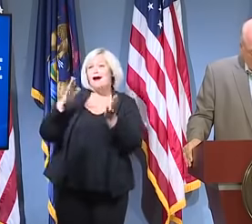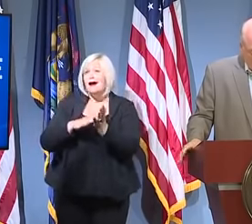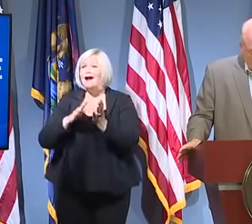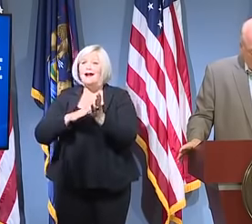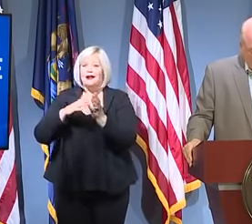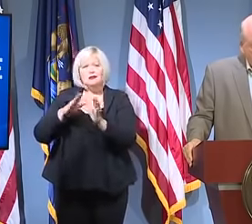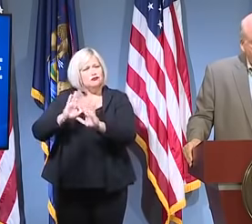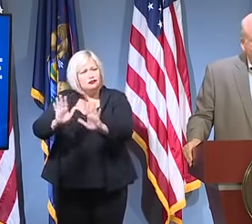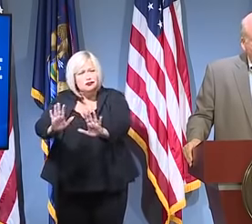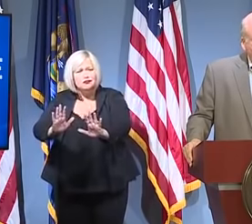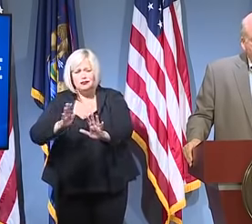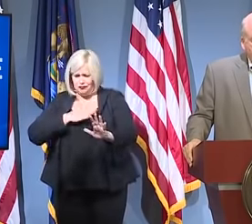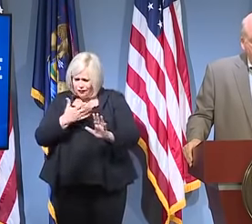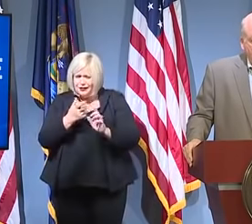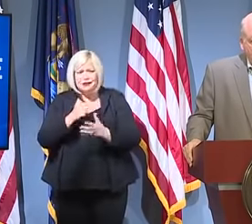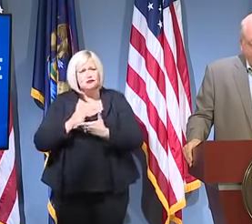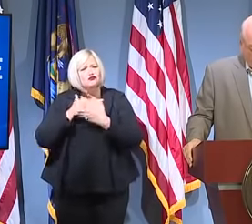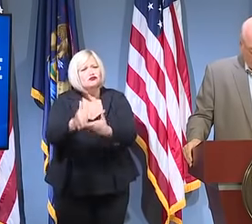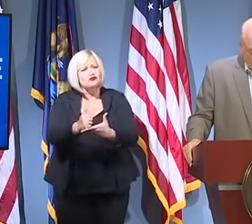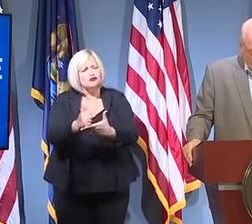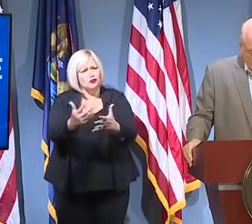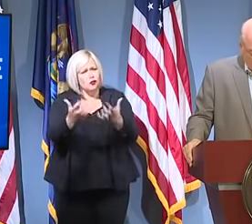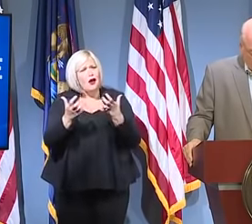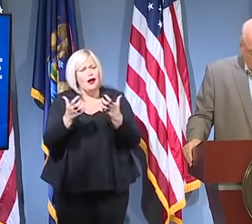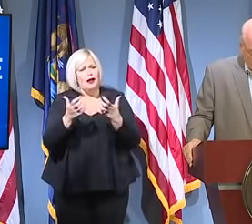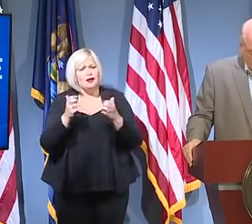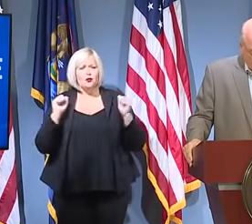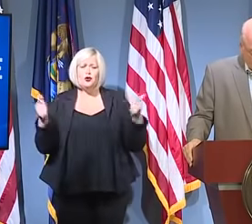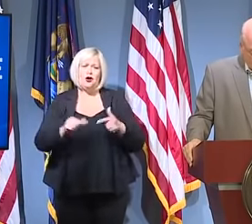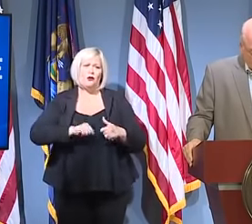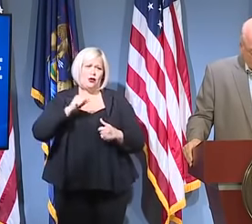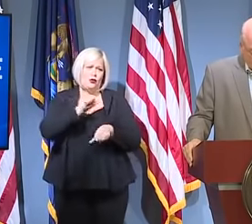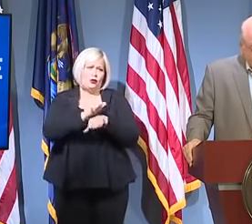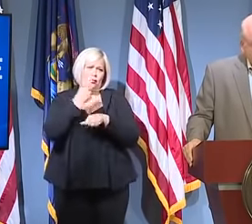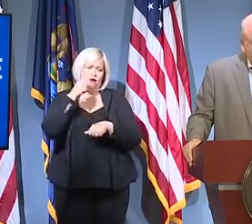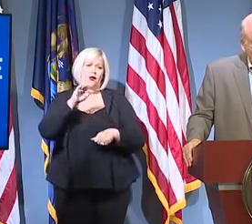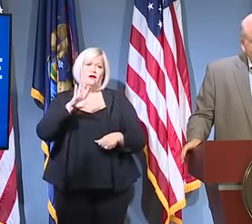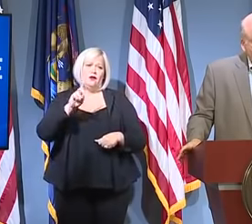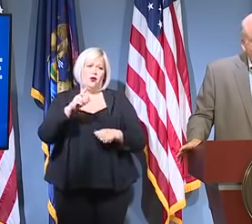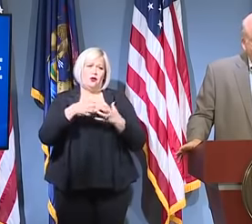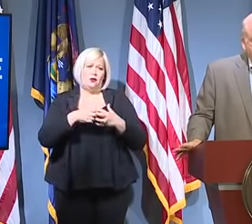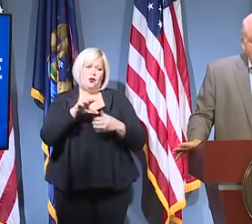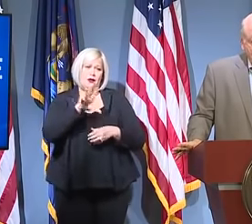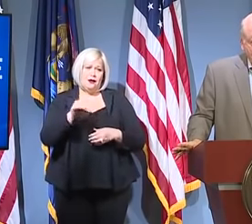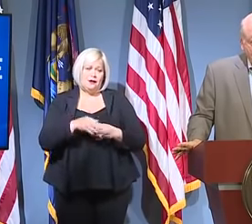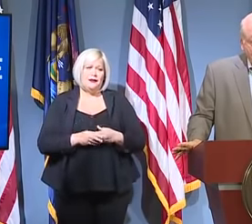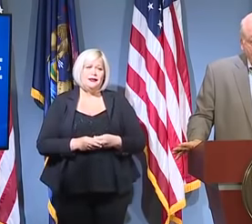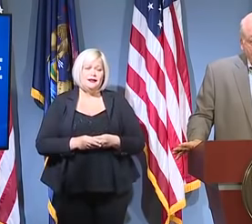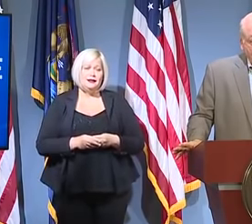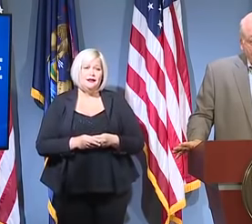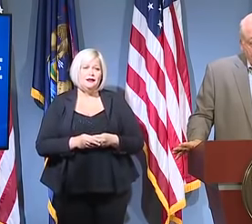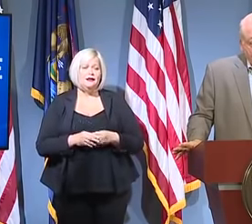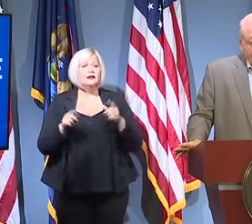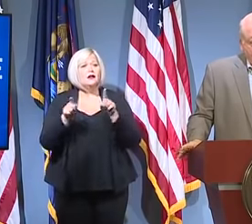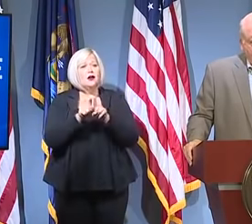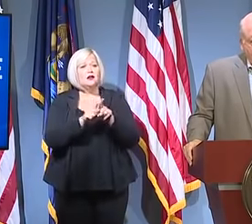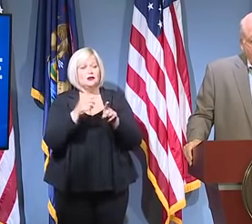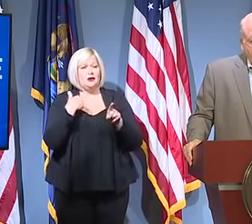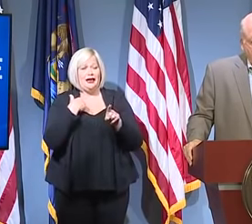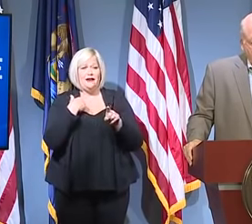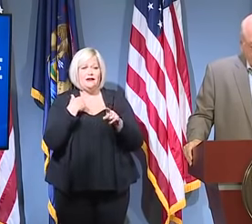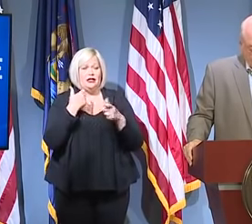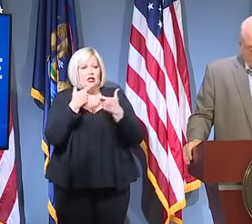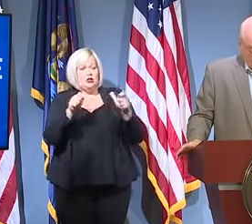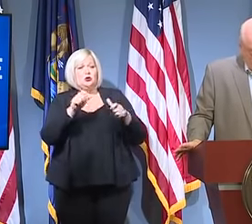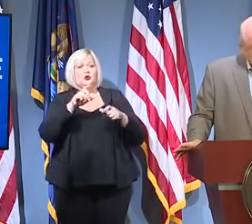as a primary reason why we're all proud to work at Ford Motor Company. We also have an extensive dealer network that